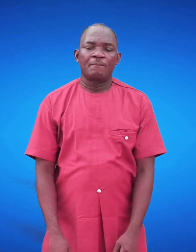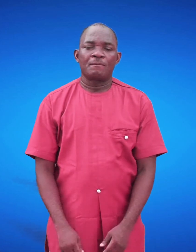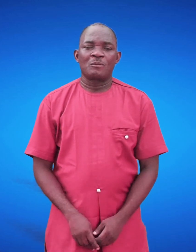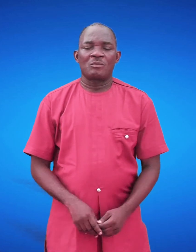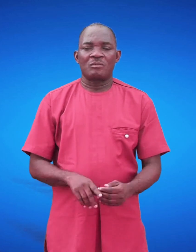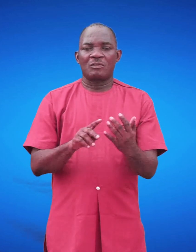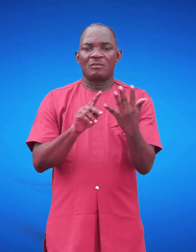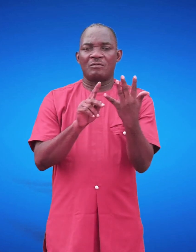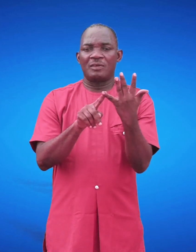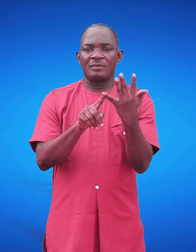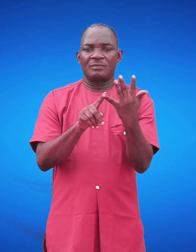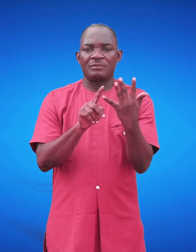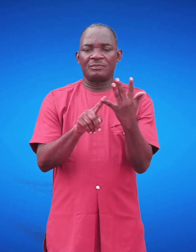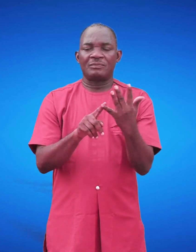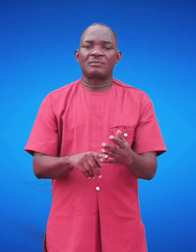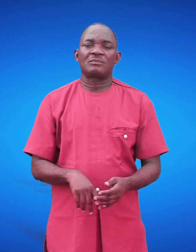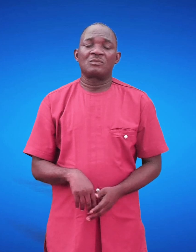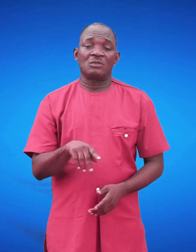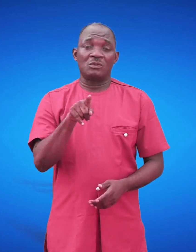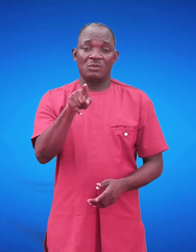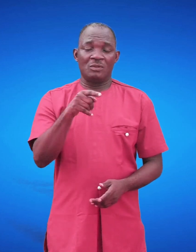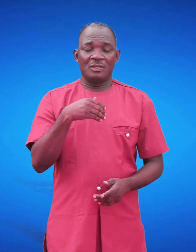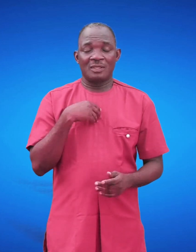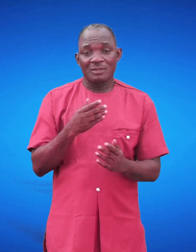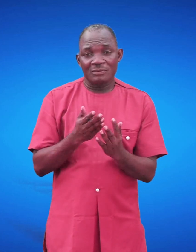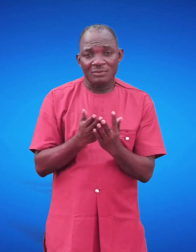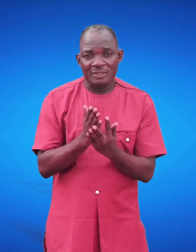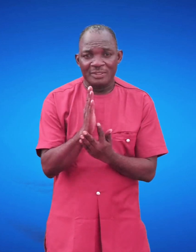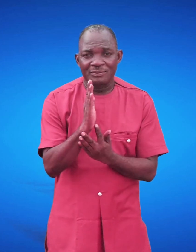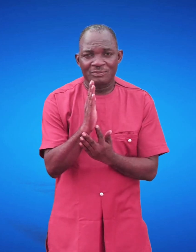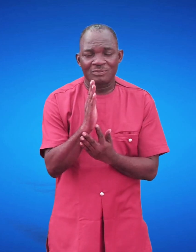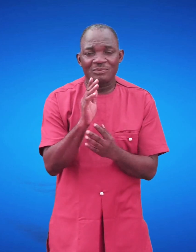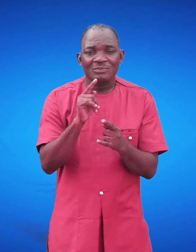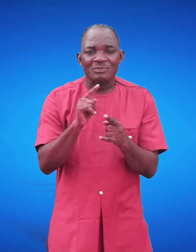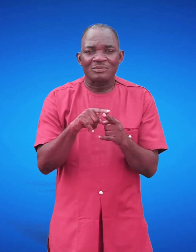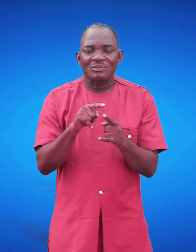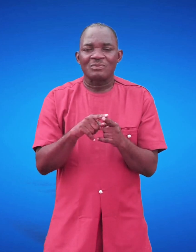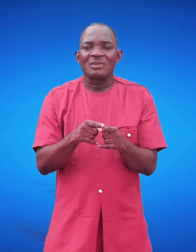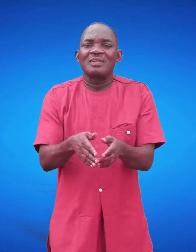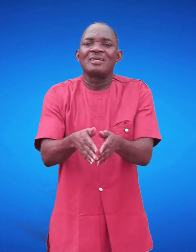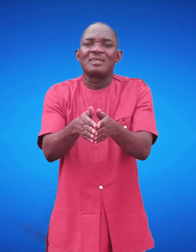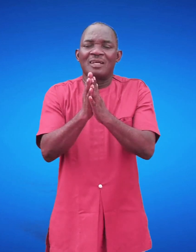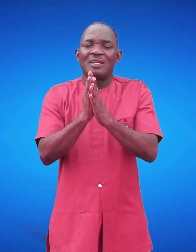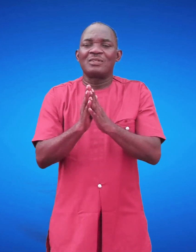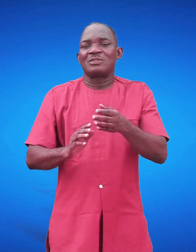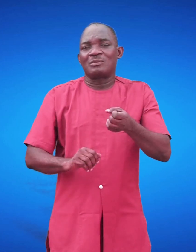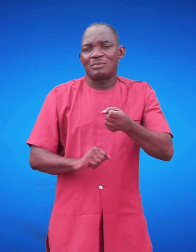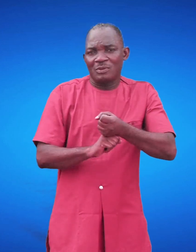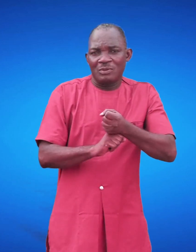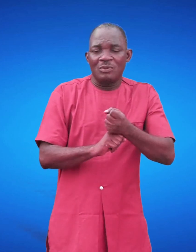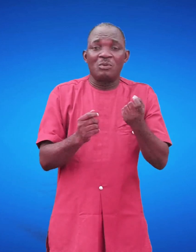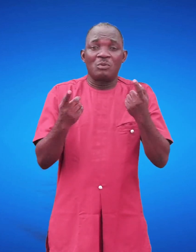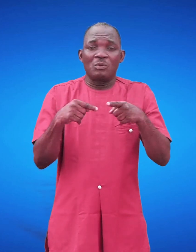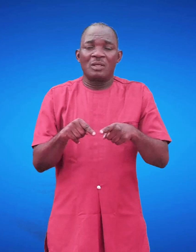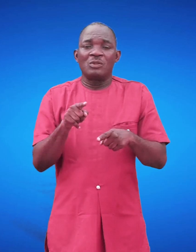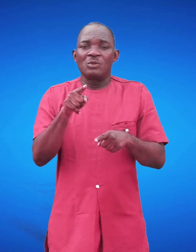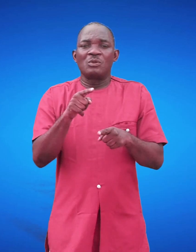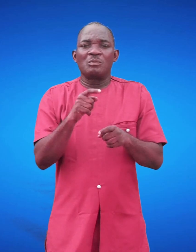5. You have the right to request support when making